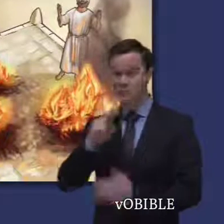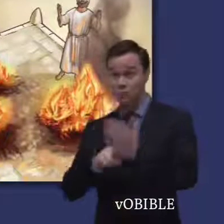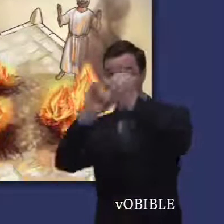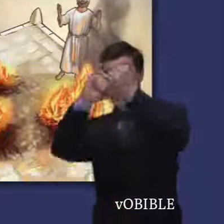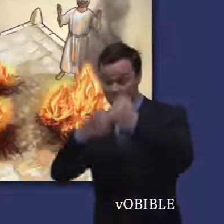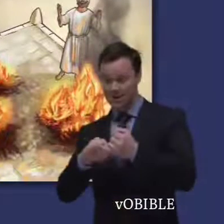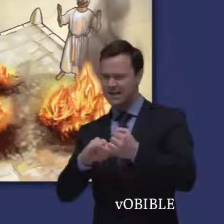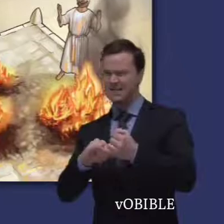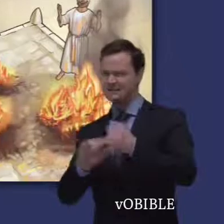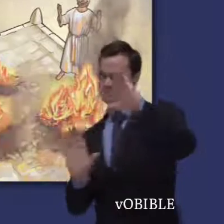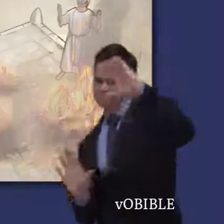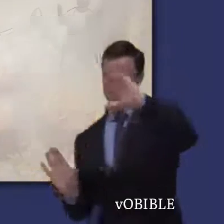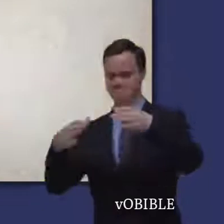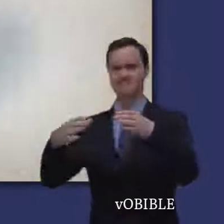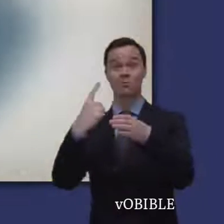in Jerusalem.